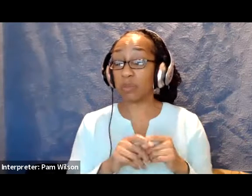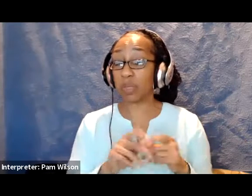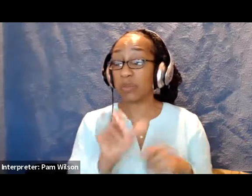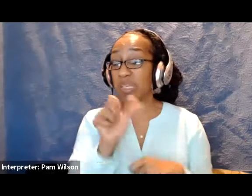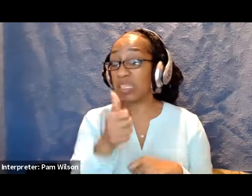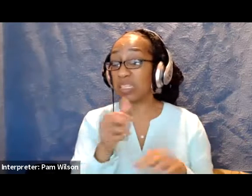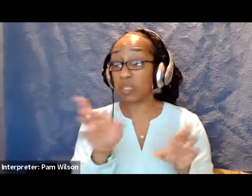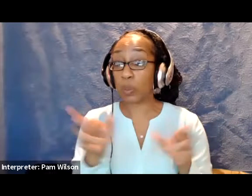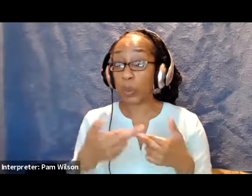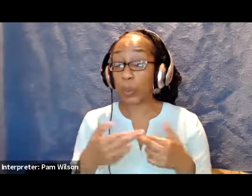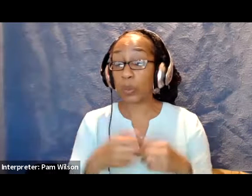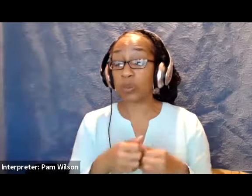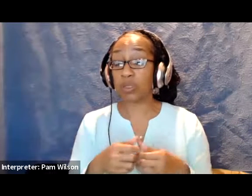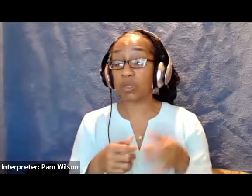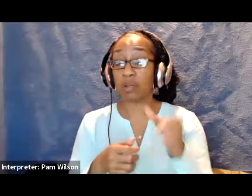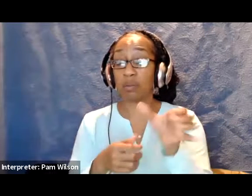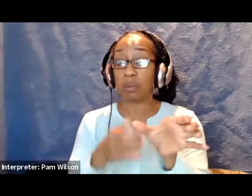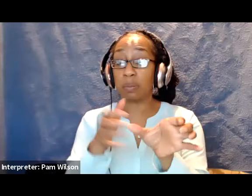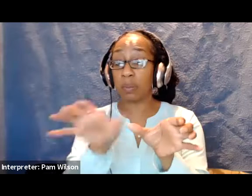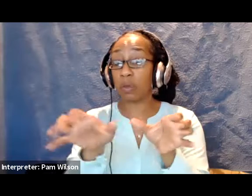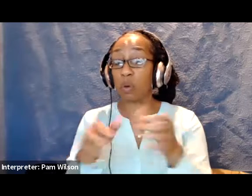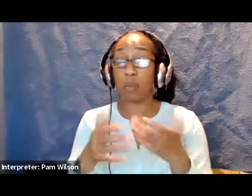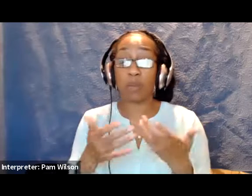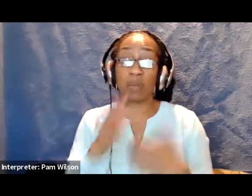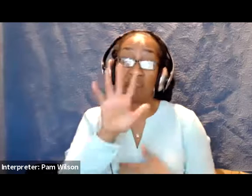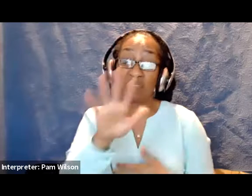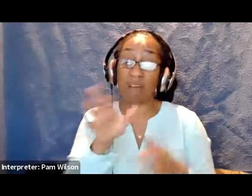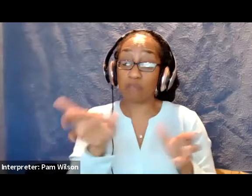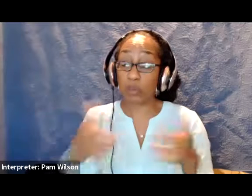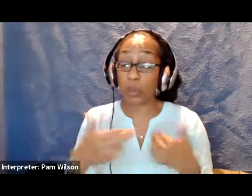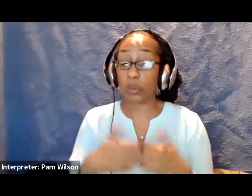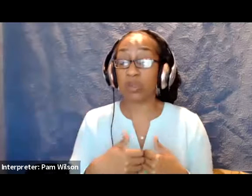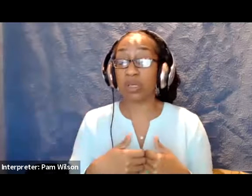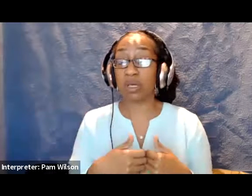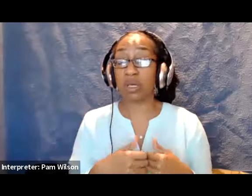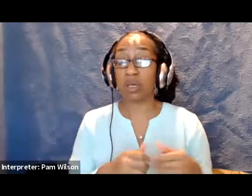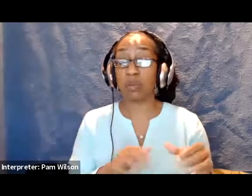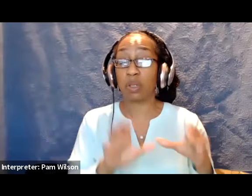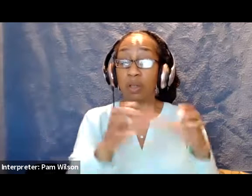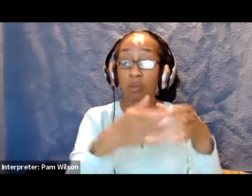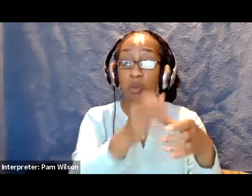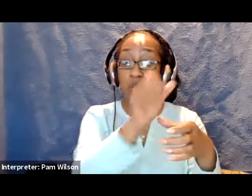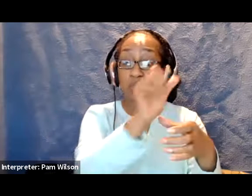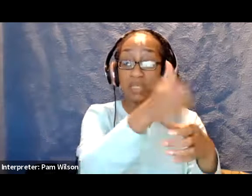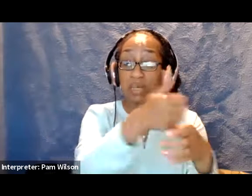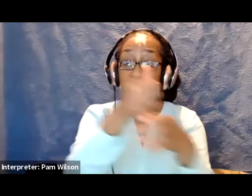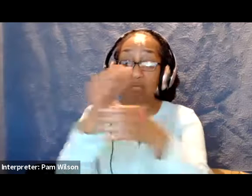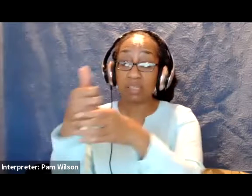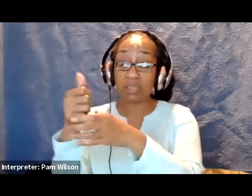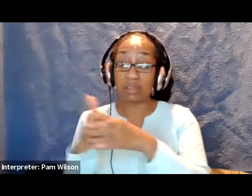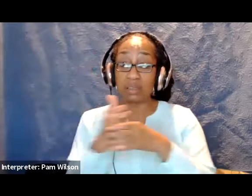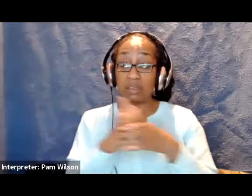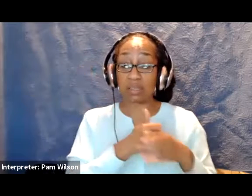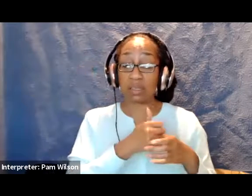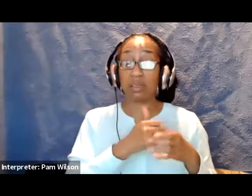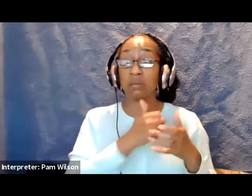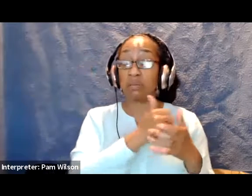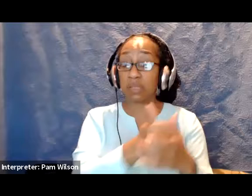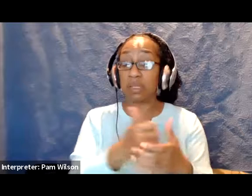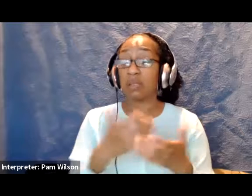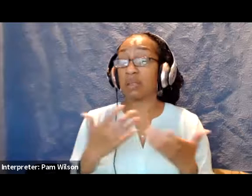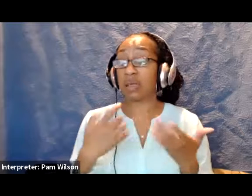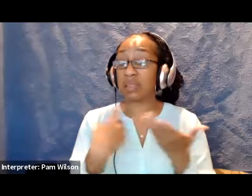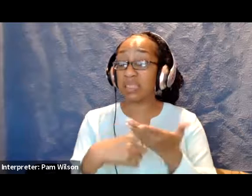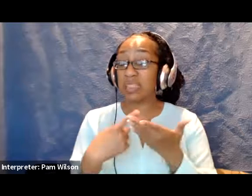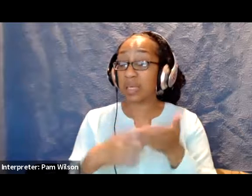have, or 5 rooms and have 10 people each discuss a specific topic. Say